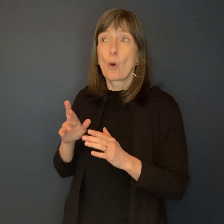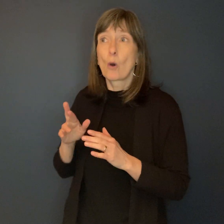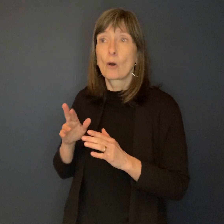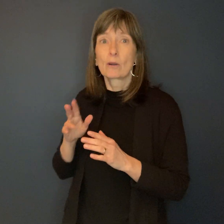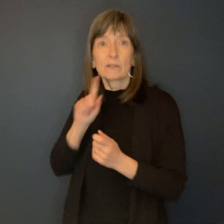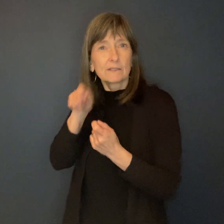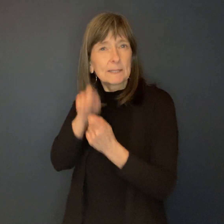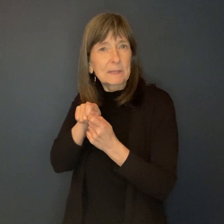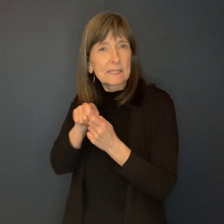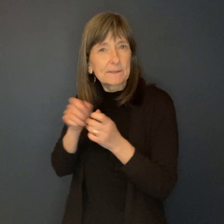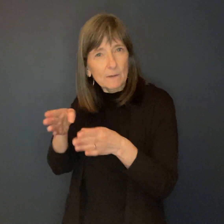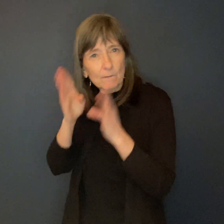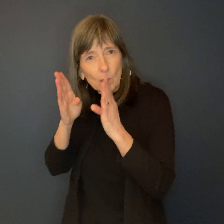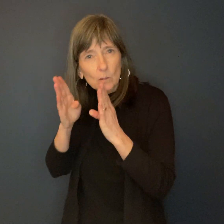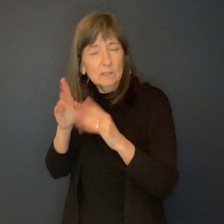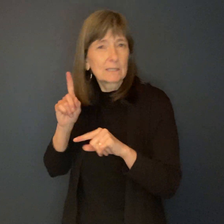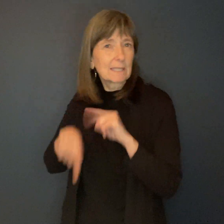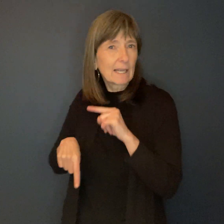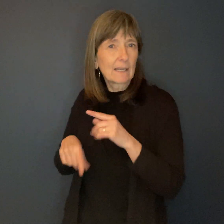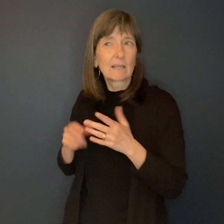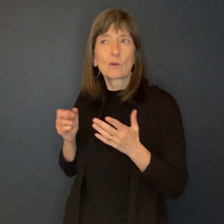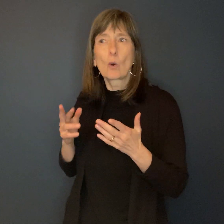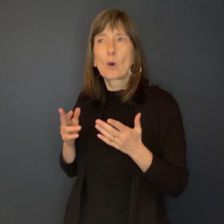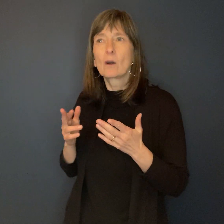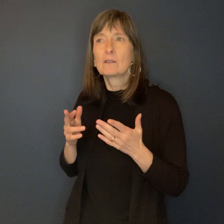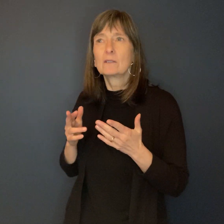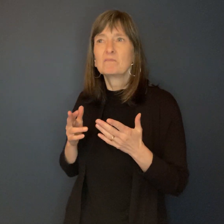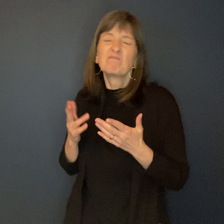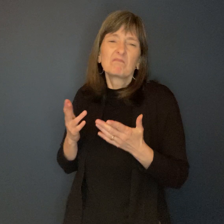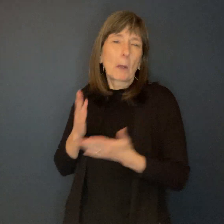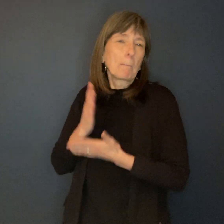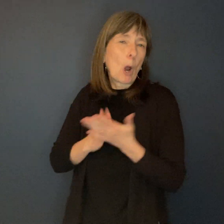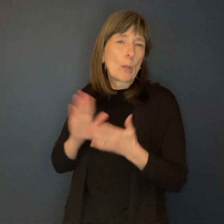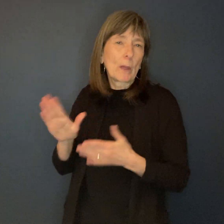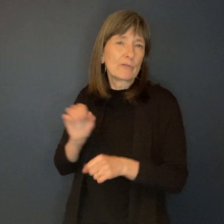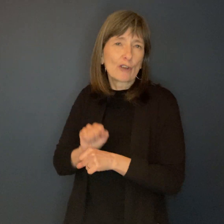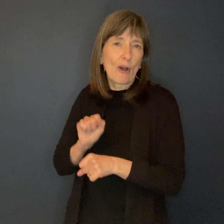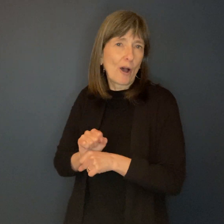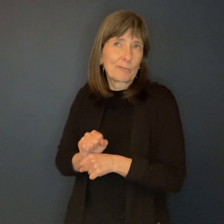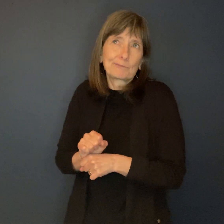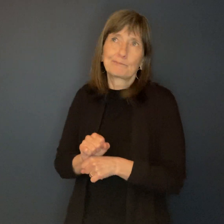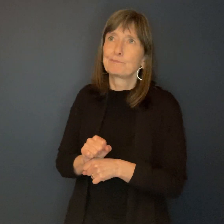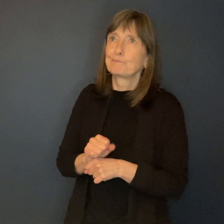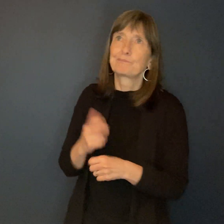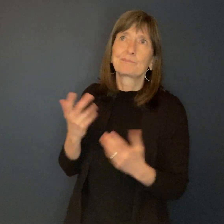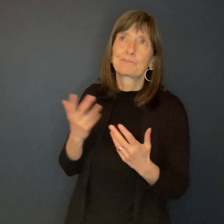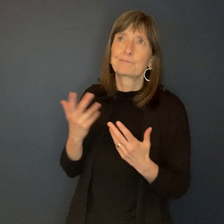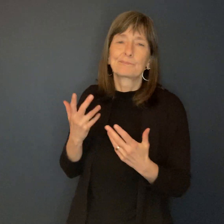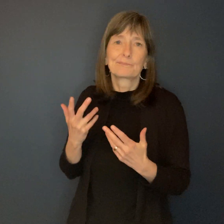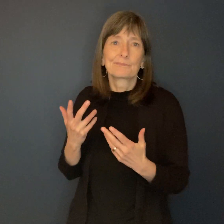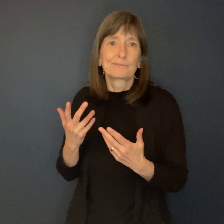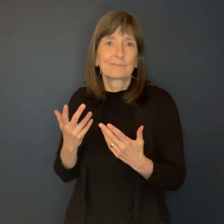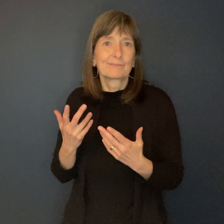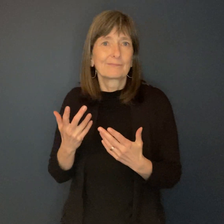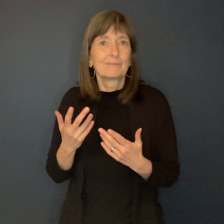or perhaps some aspects of the job might involve say operating the cash register or